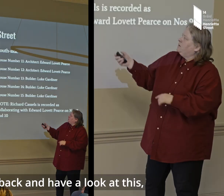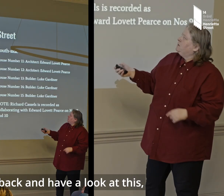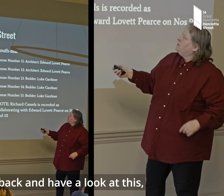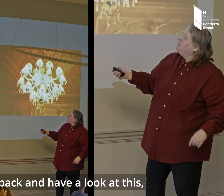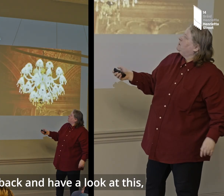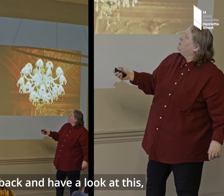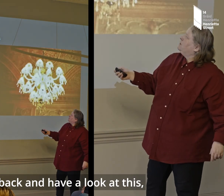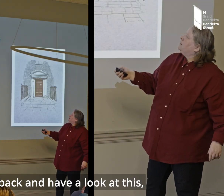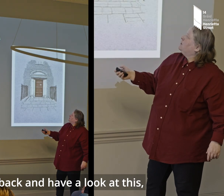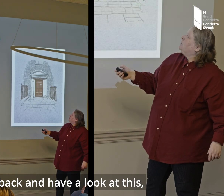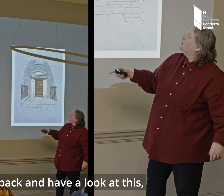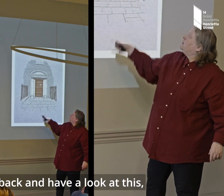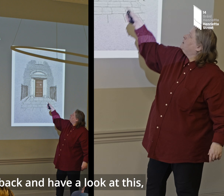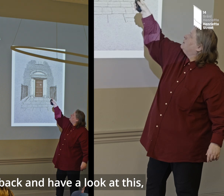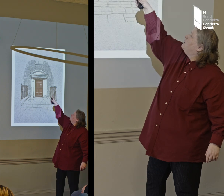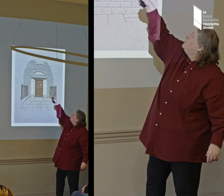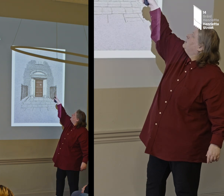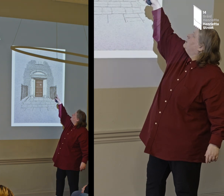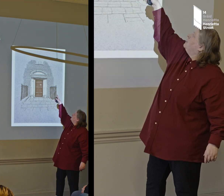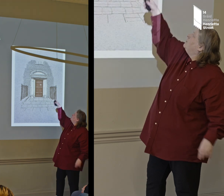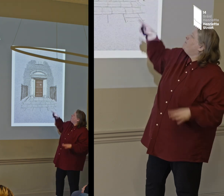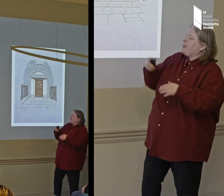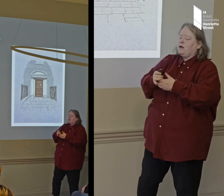apparently. If you go back and have a look at this,